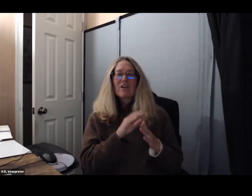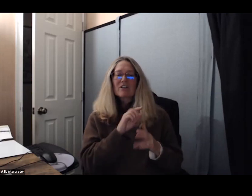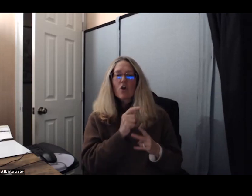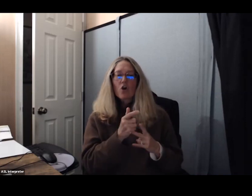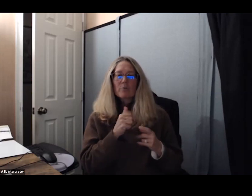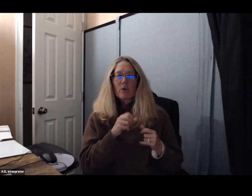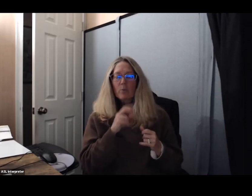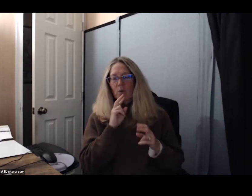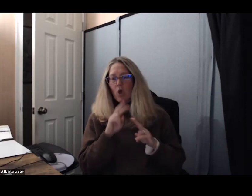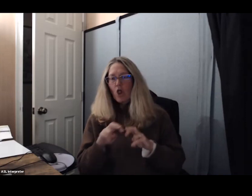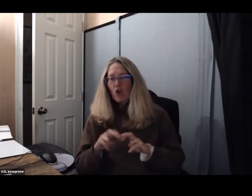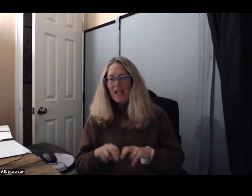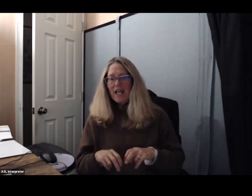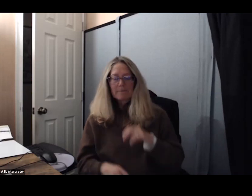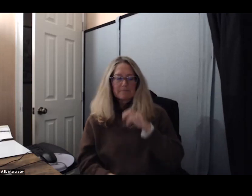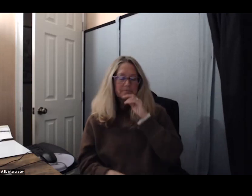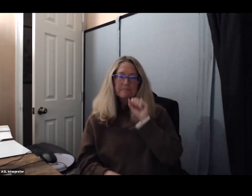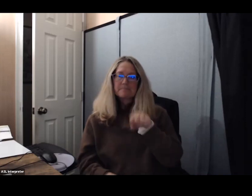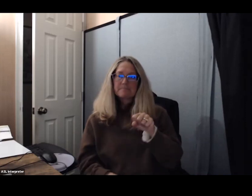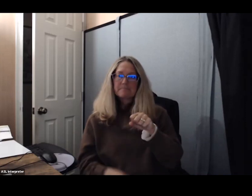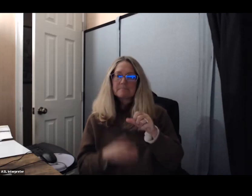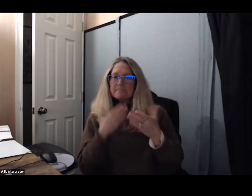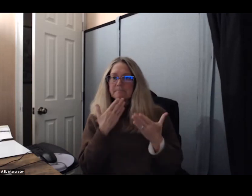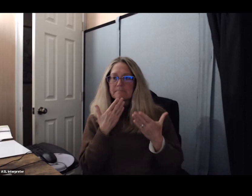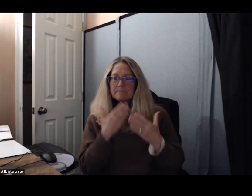look at it in terms of that. Okay. Okay. All right, thanks.